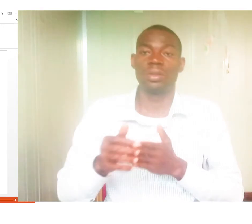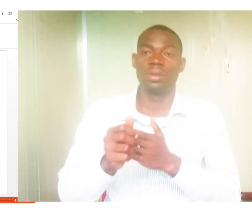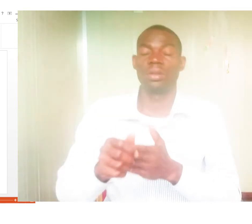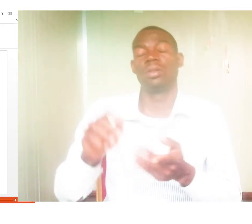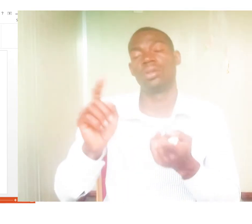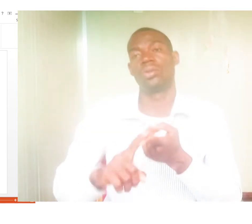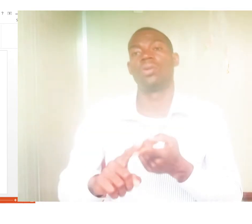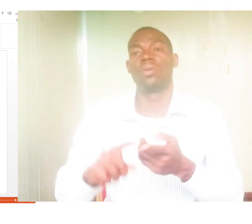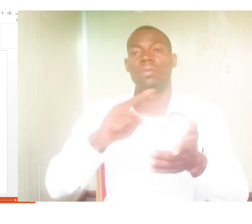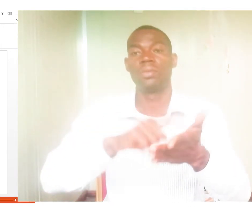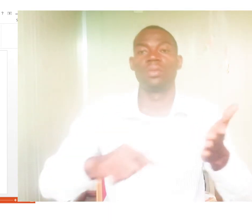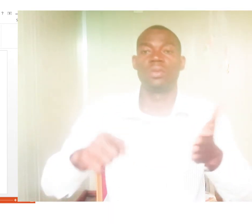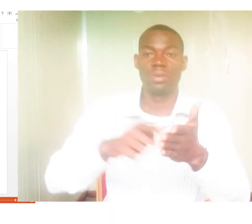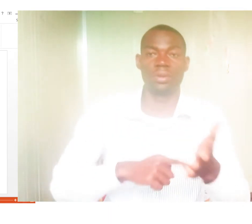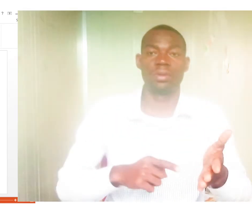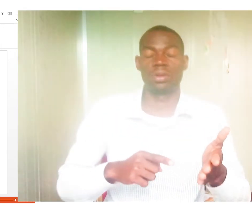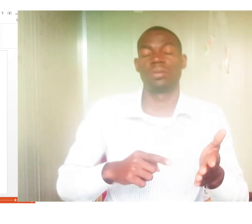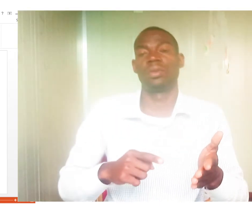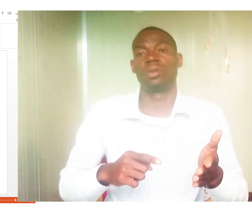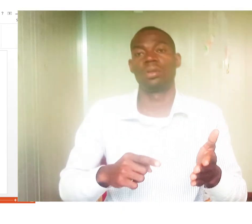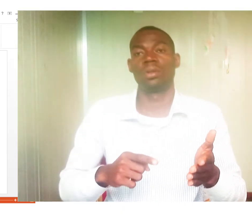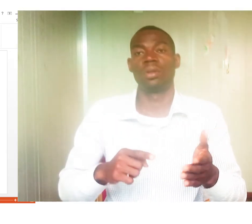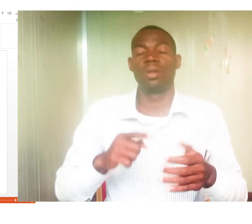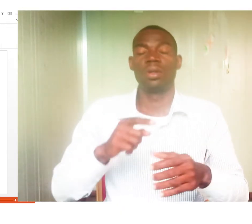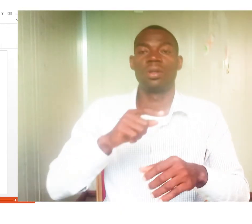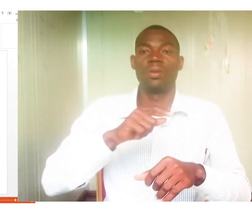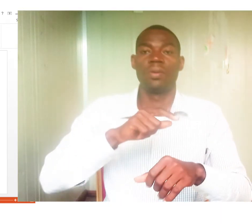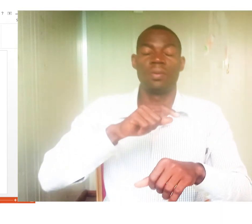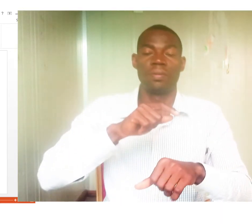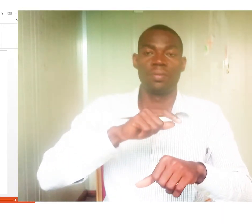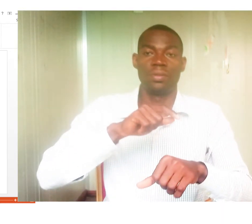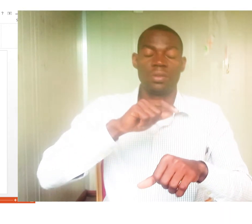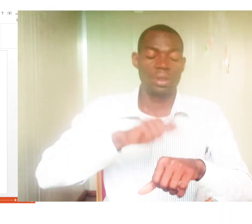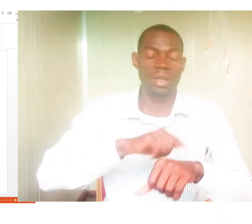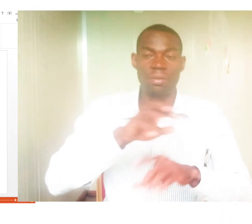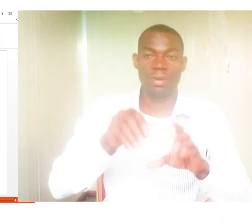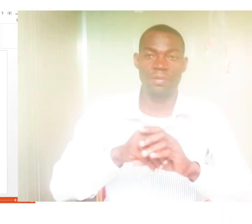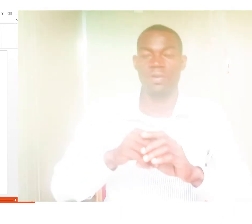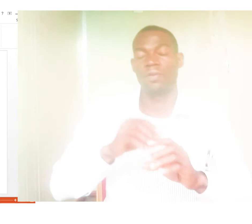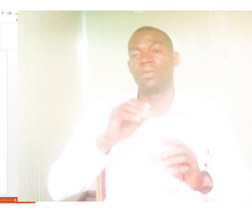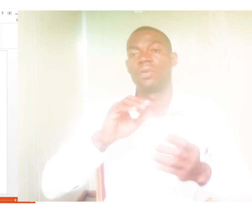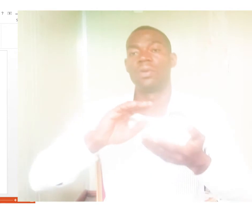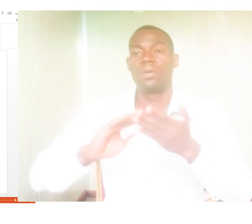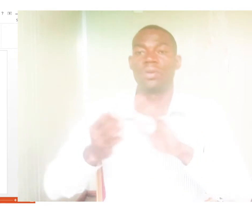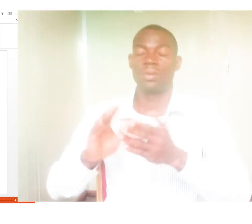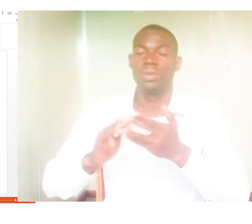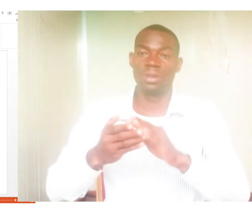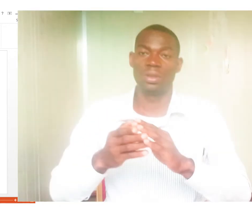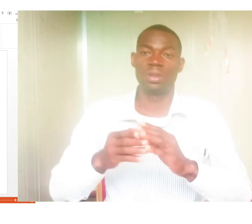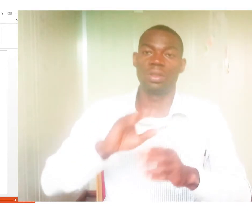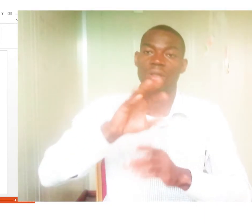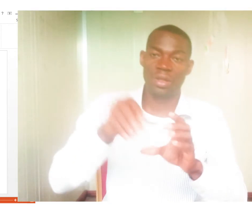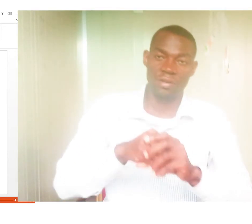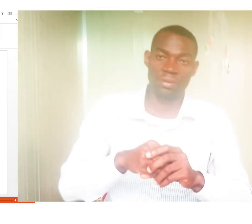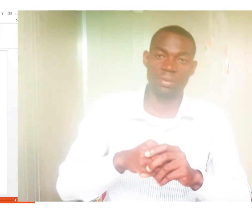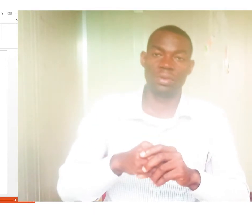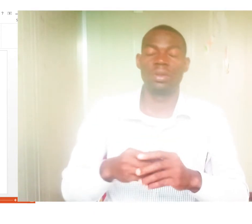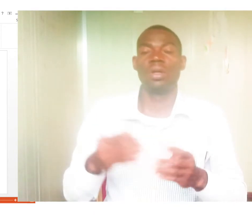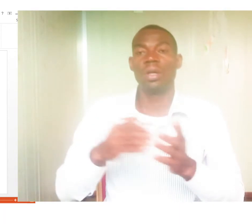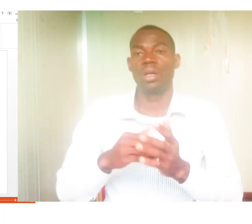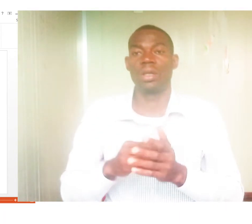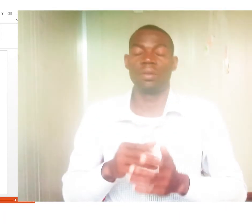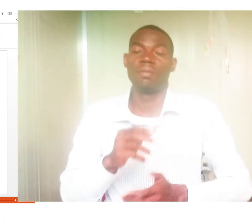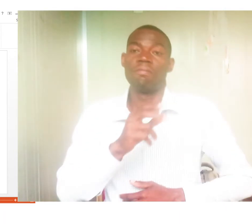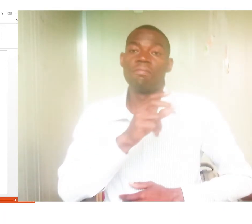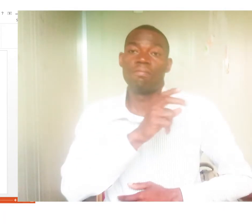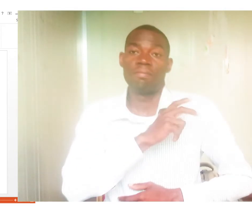it comes to community participation. Law information dissemination.